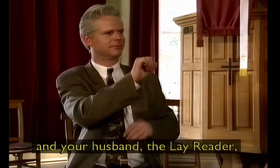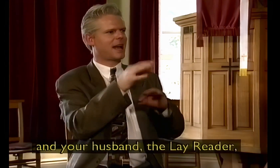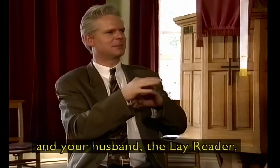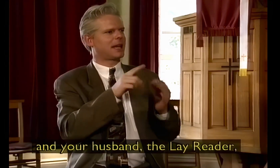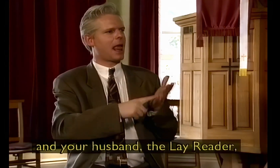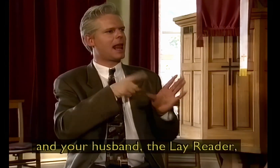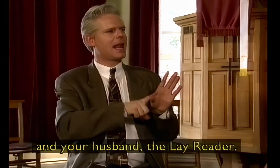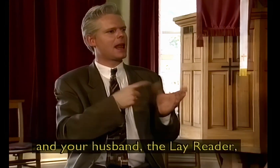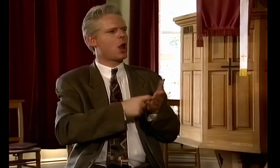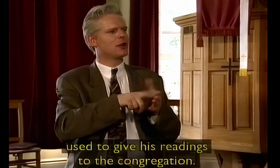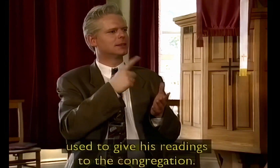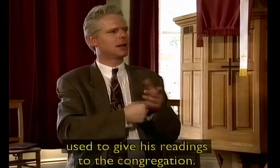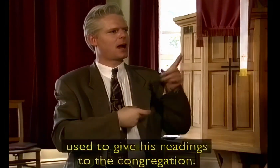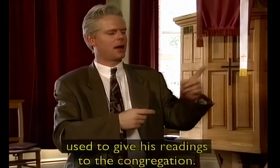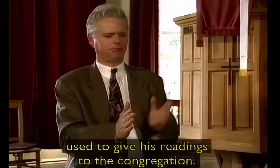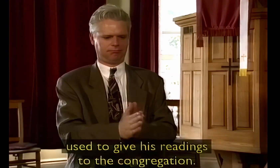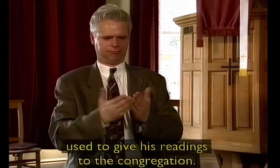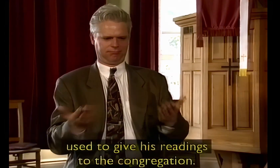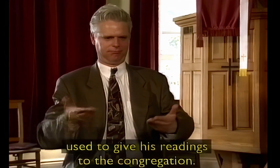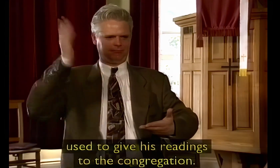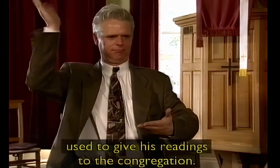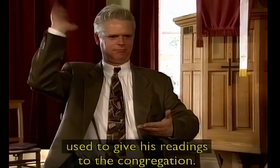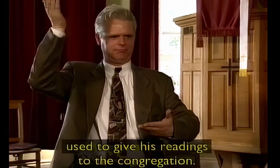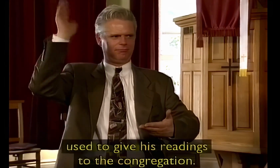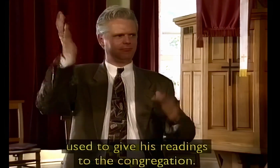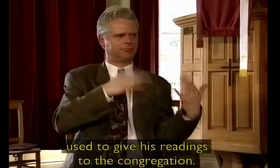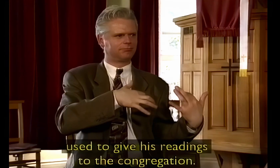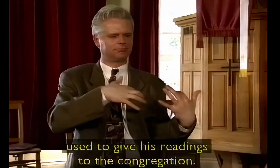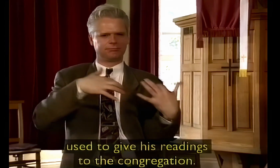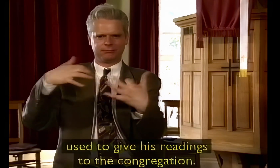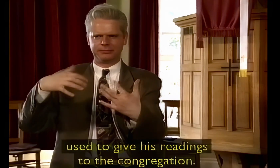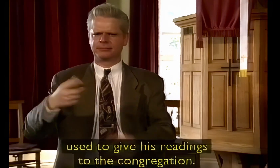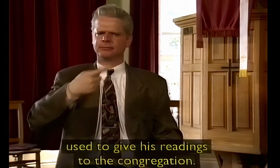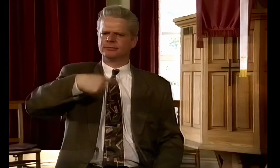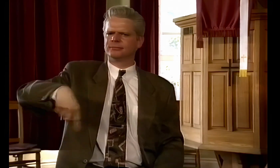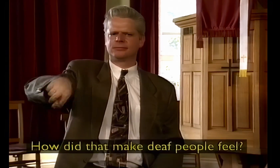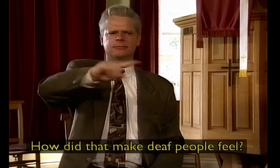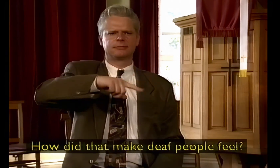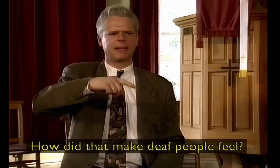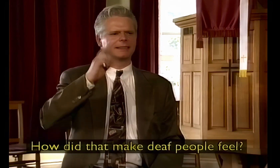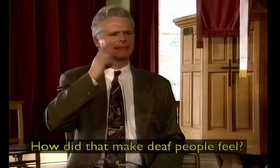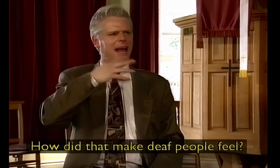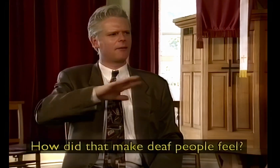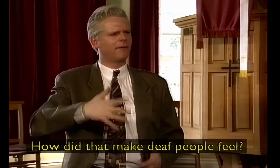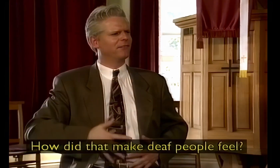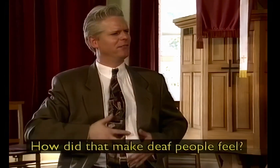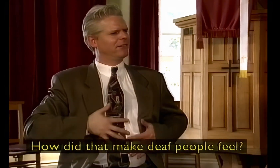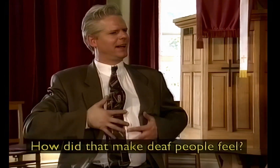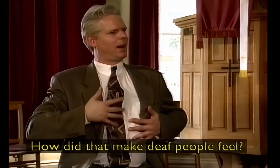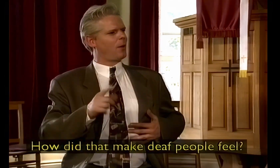here. And your husband, the lay reader, used to give his readings to the congregation. How did